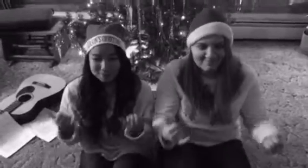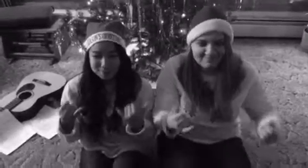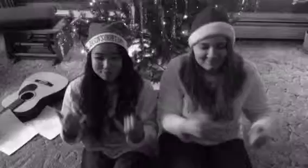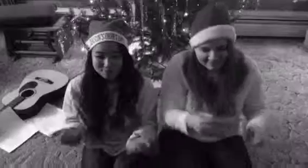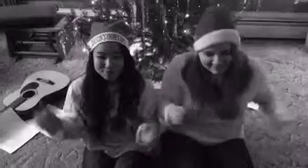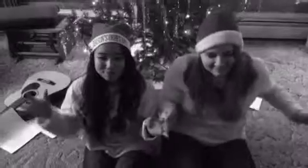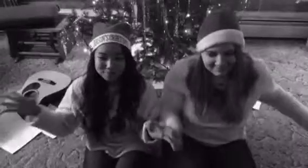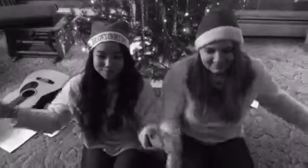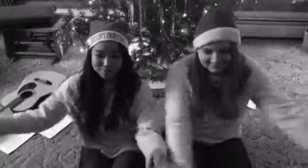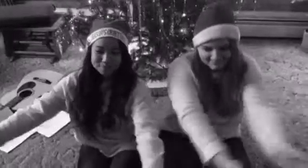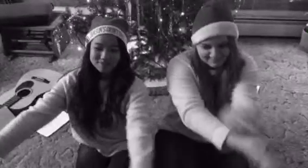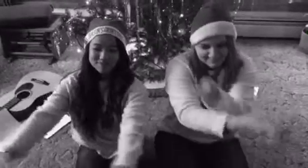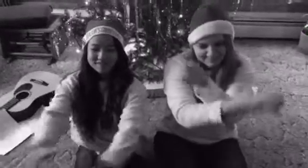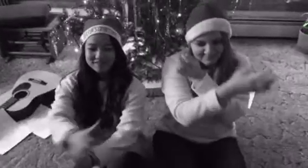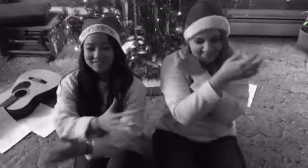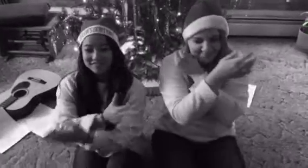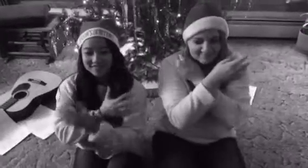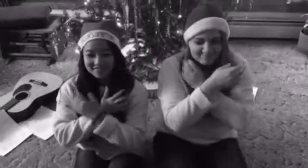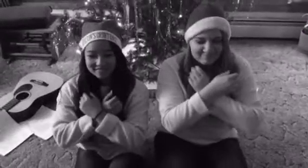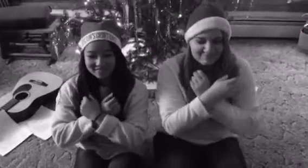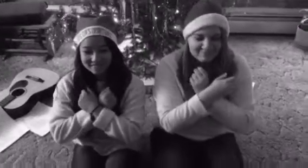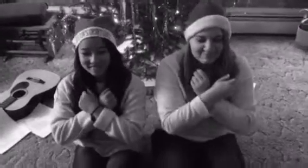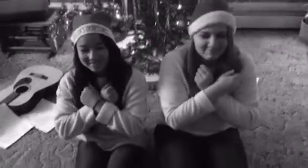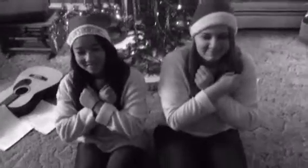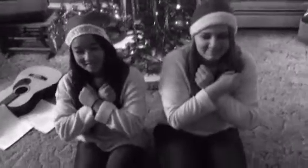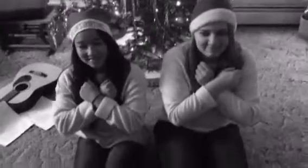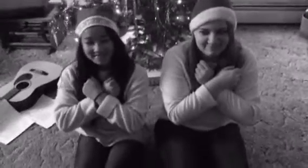Take me into your loving arms